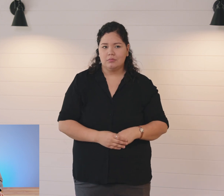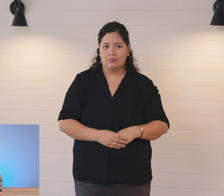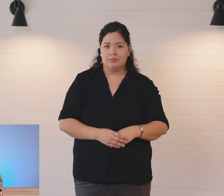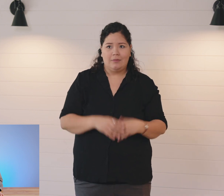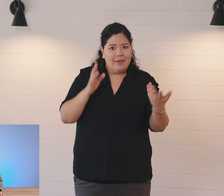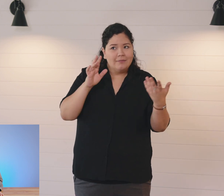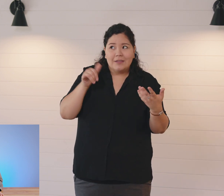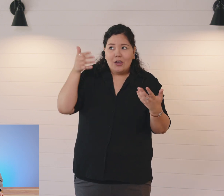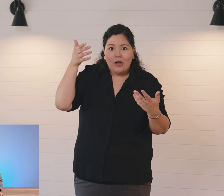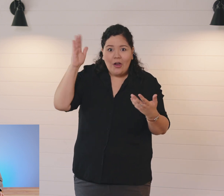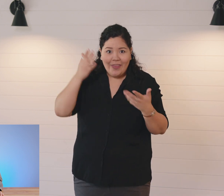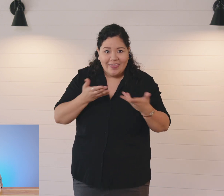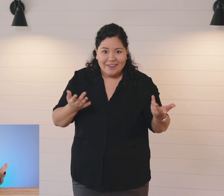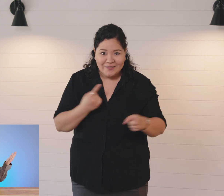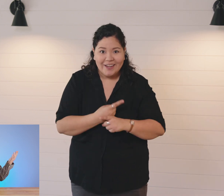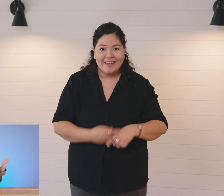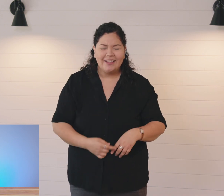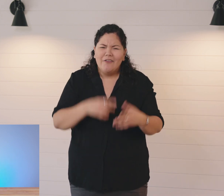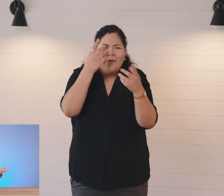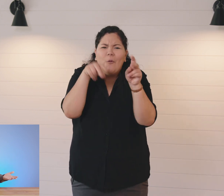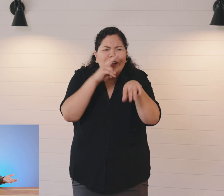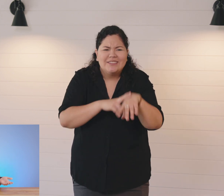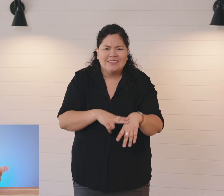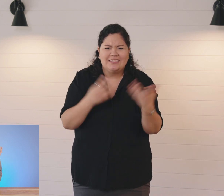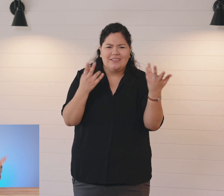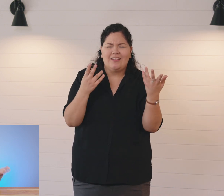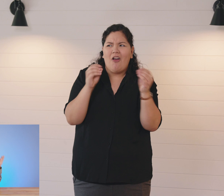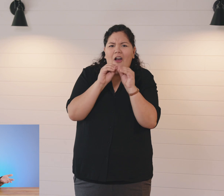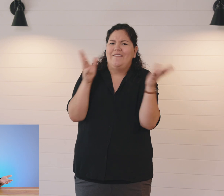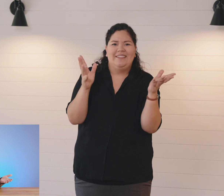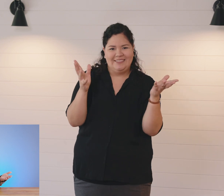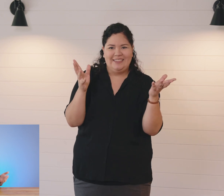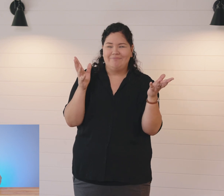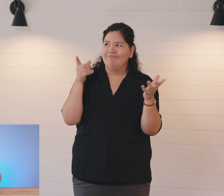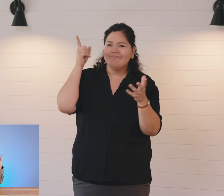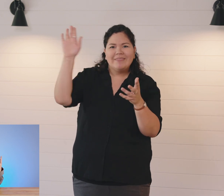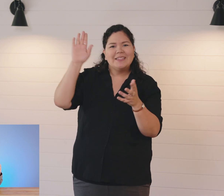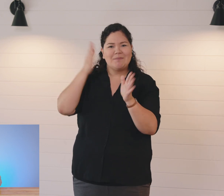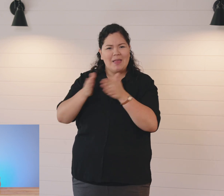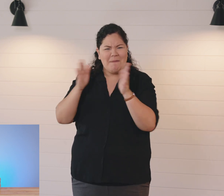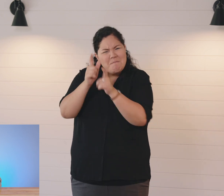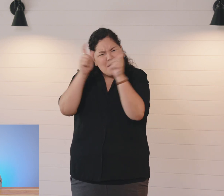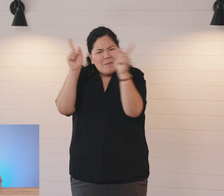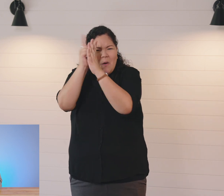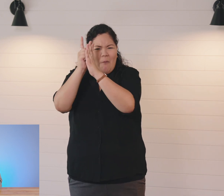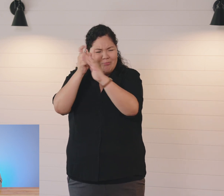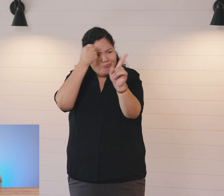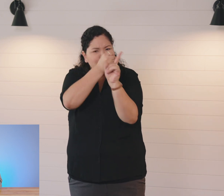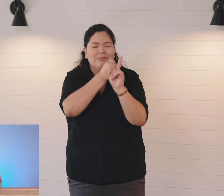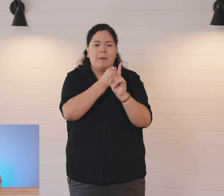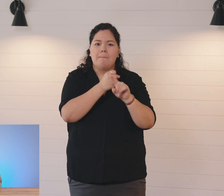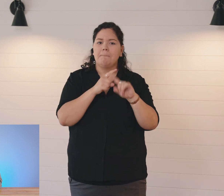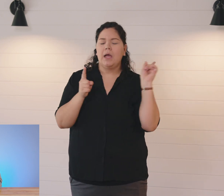God thing, right? Those, of course they are. We look at that and we say, yeah, those are totally God things, big things that happen. But